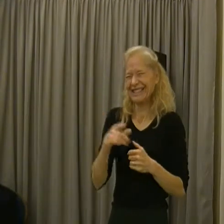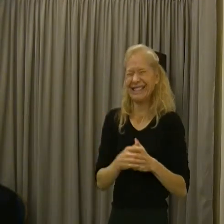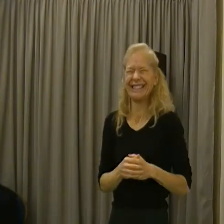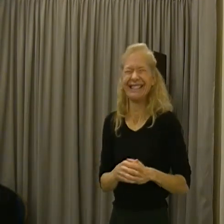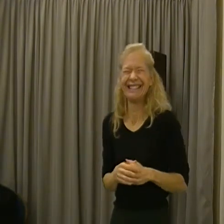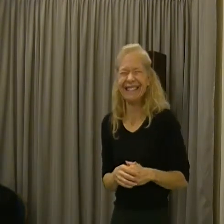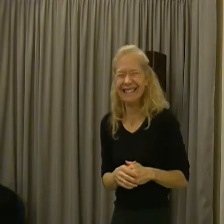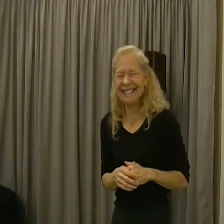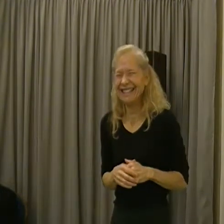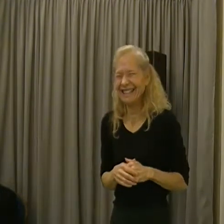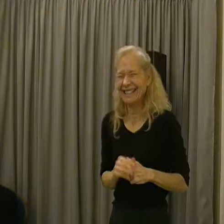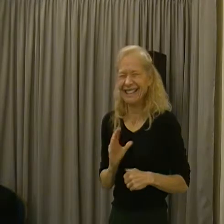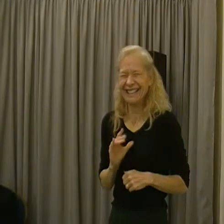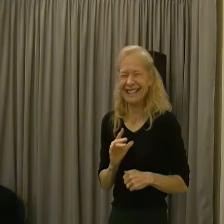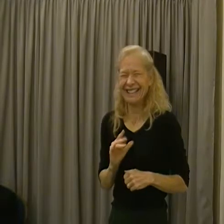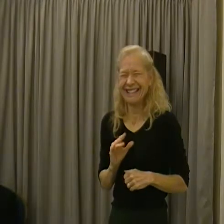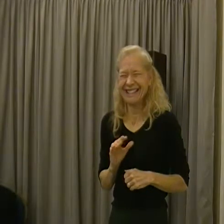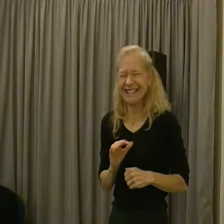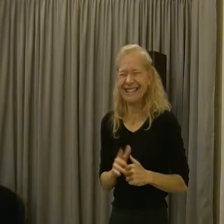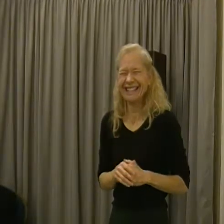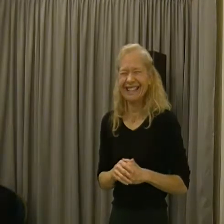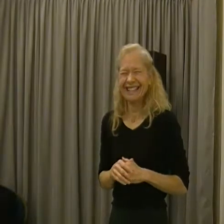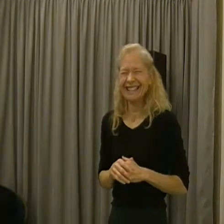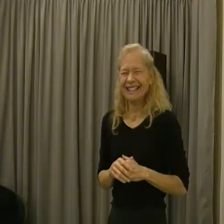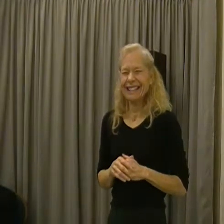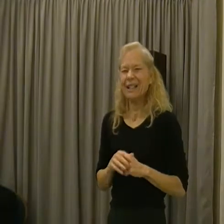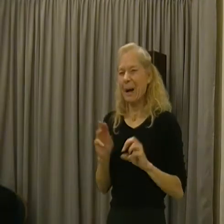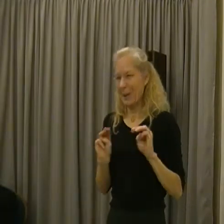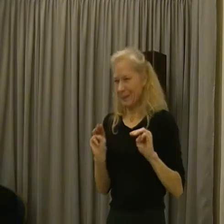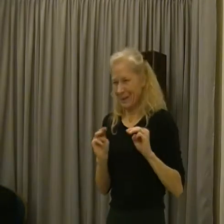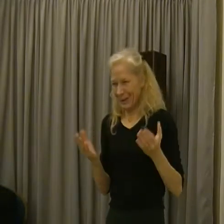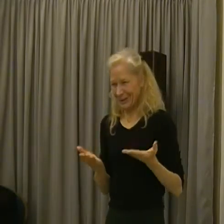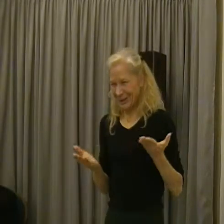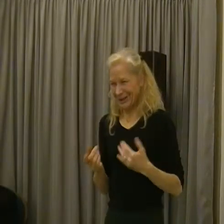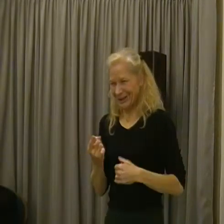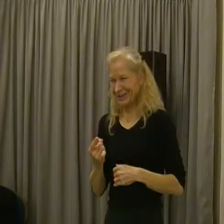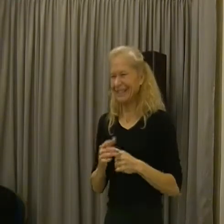All right, if there's none else, then we'll go ahead and move on.